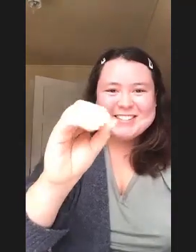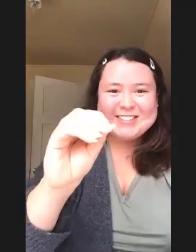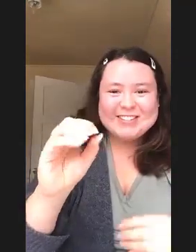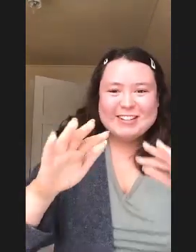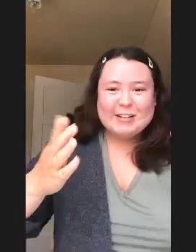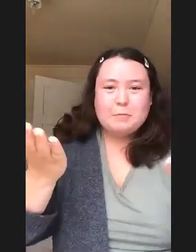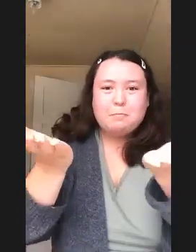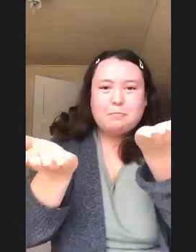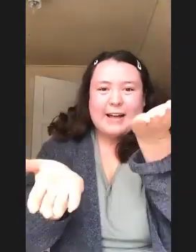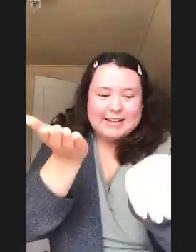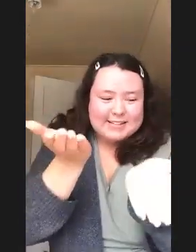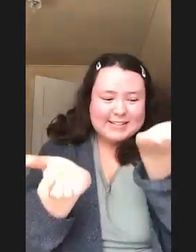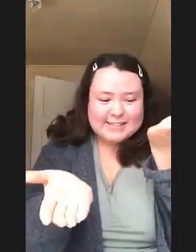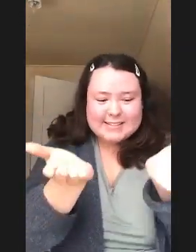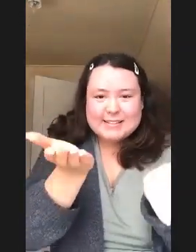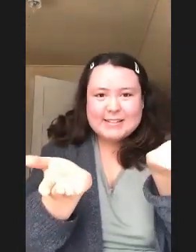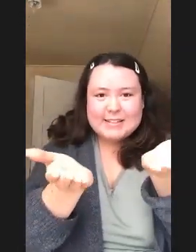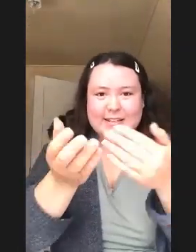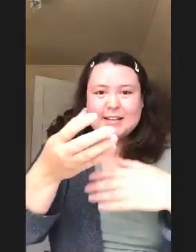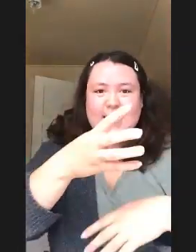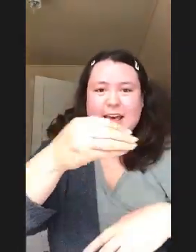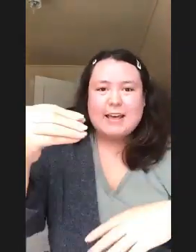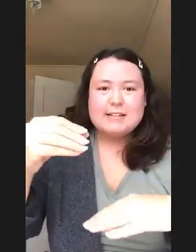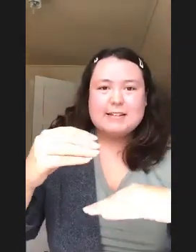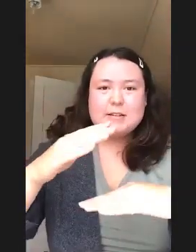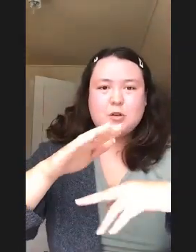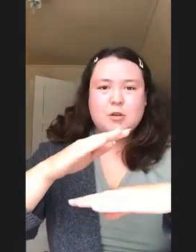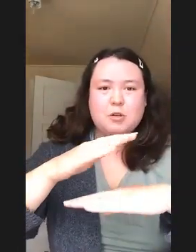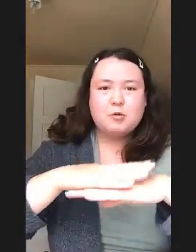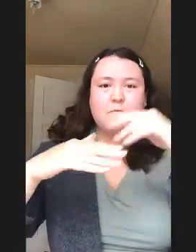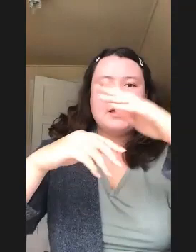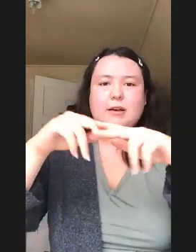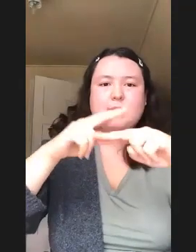To balance and build